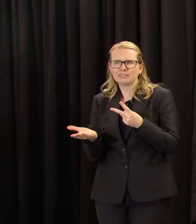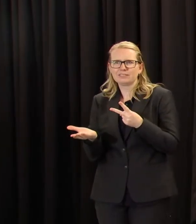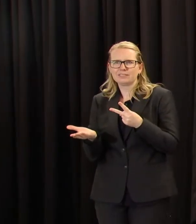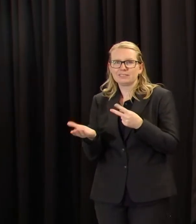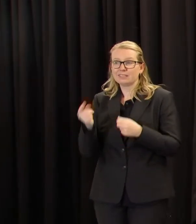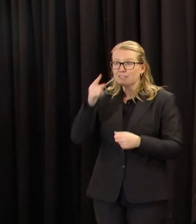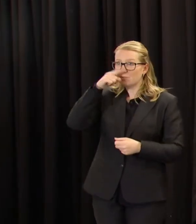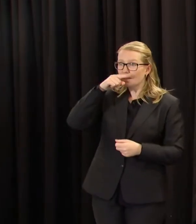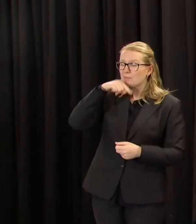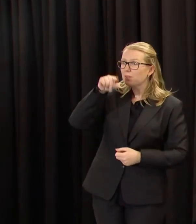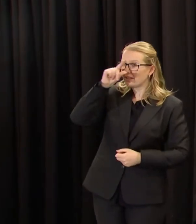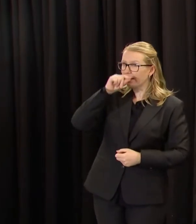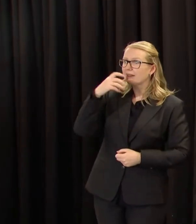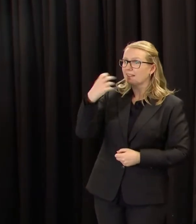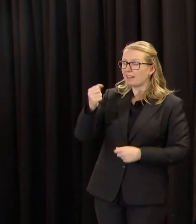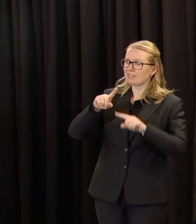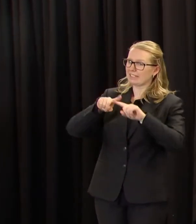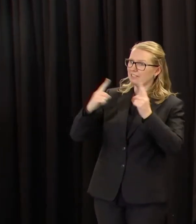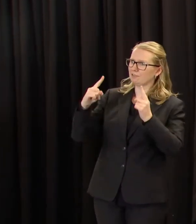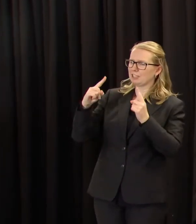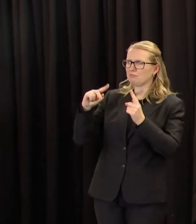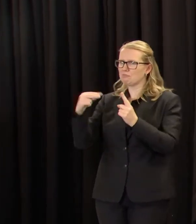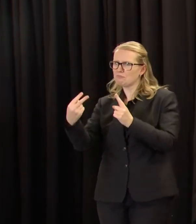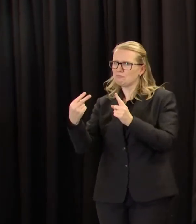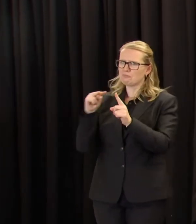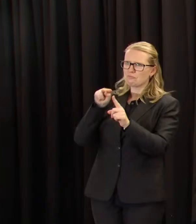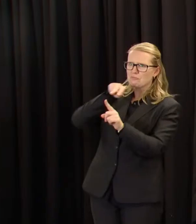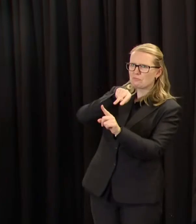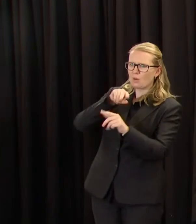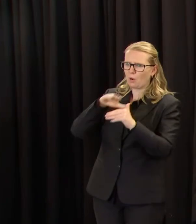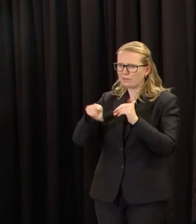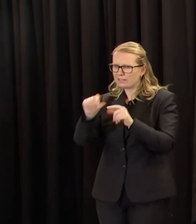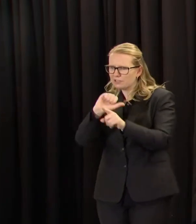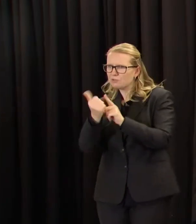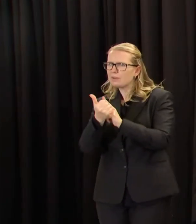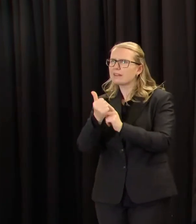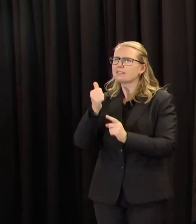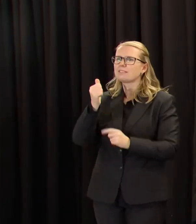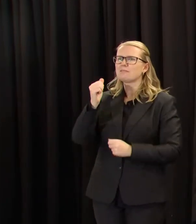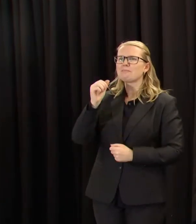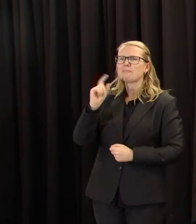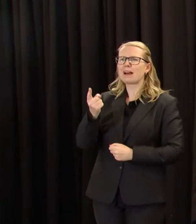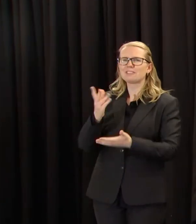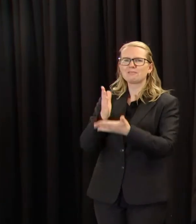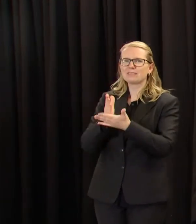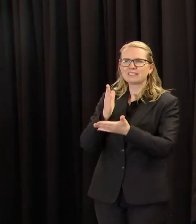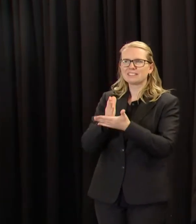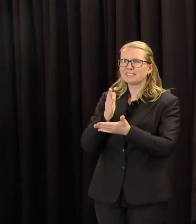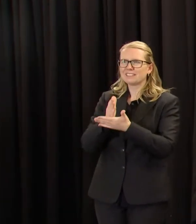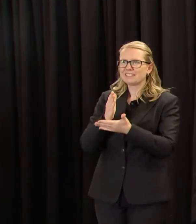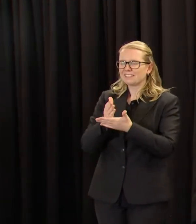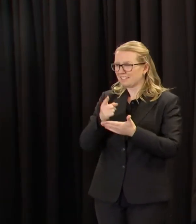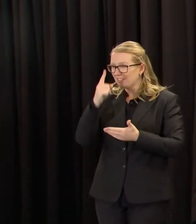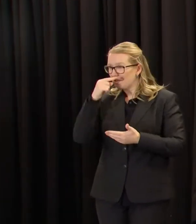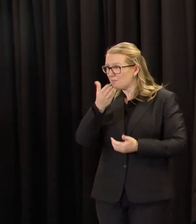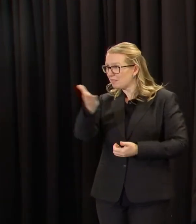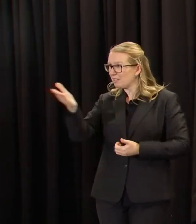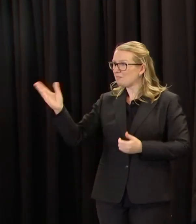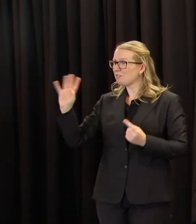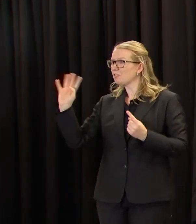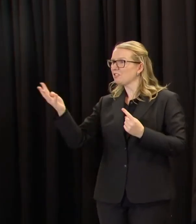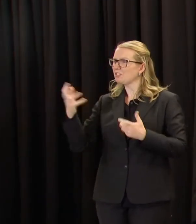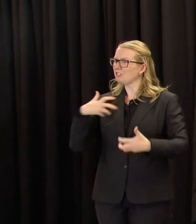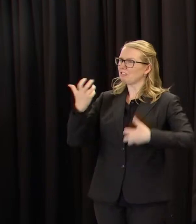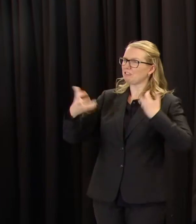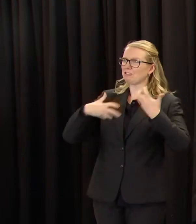have different views, absolutely, that's fine. But at some point it's incumbent upon those who are critics from the sidelines and those who've got an opinion